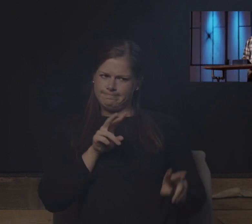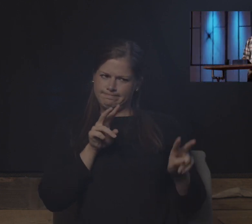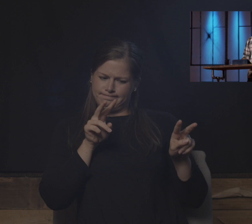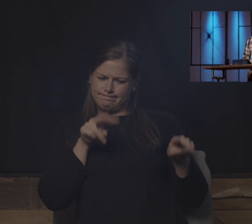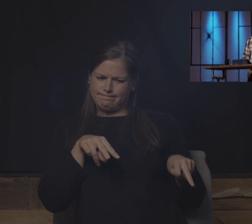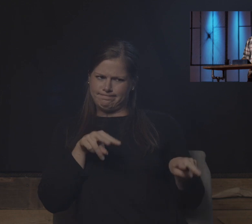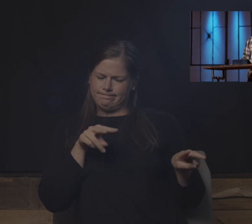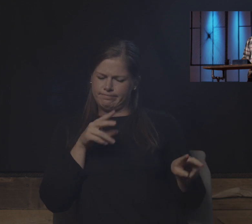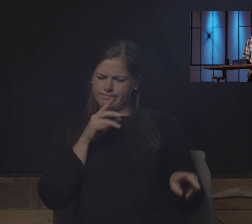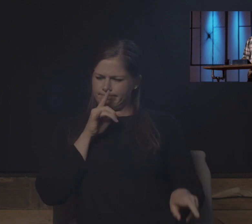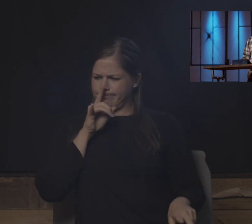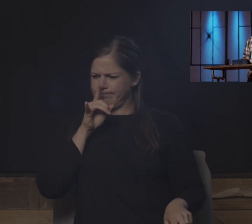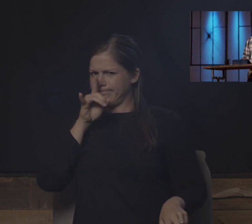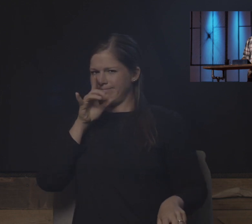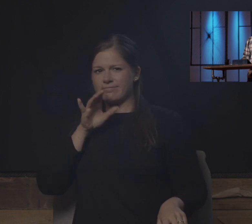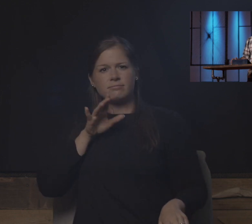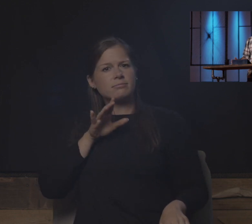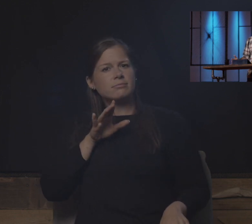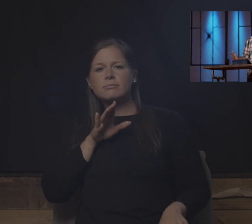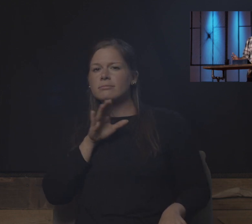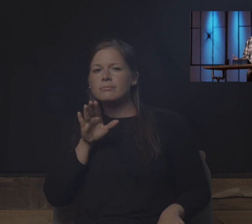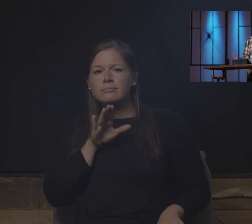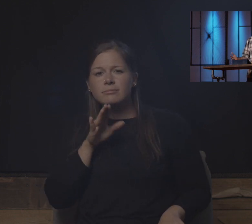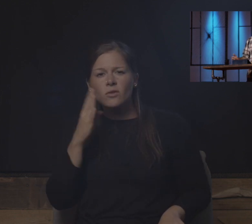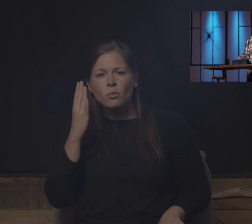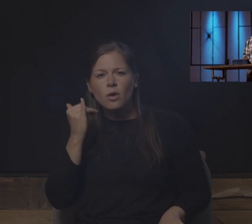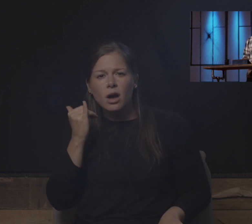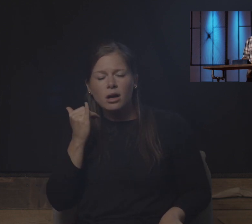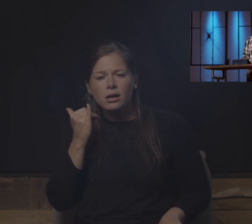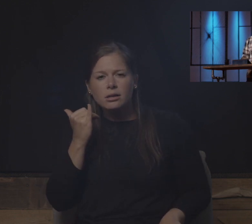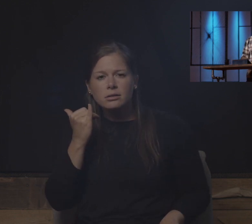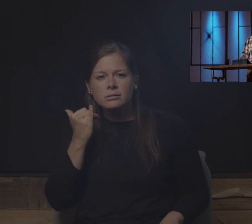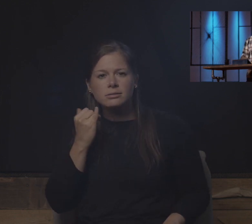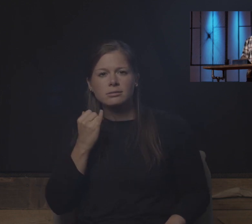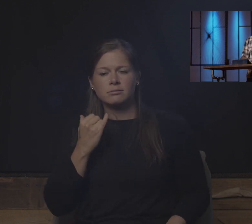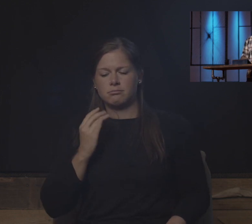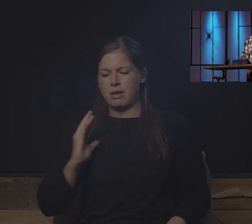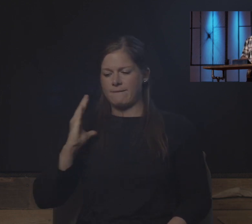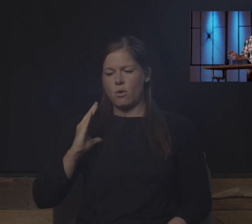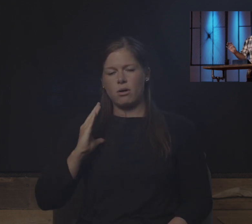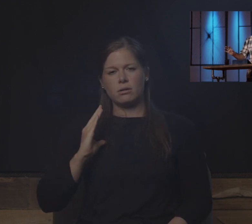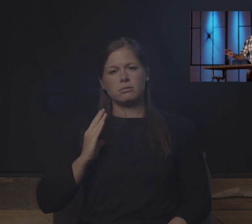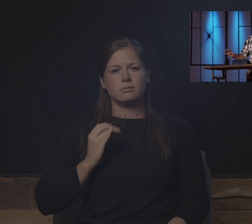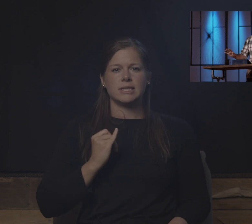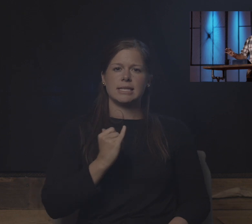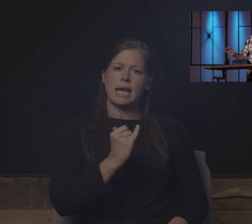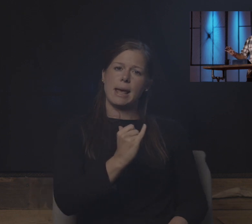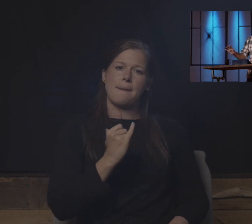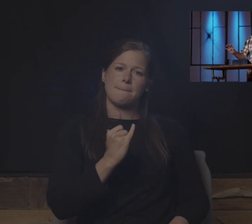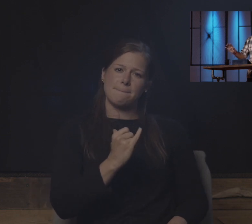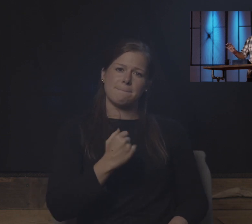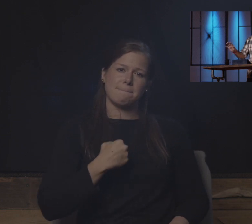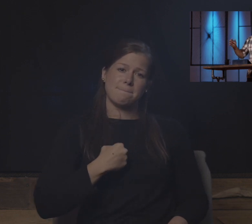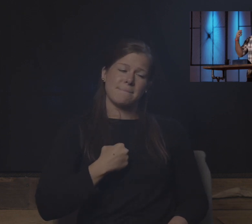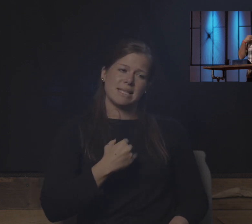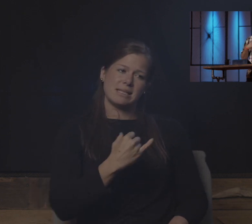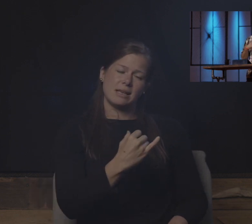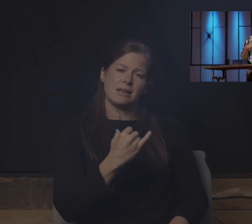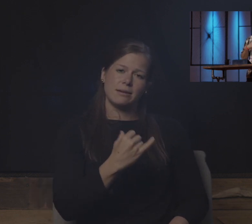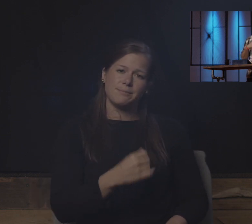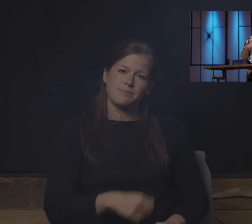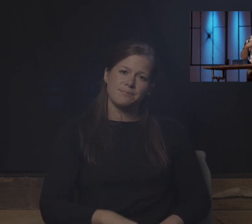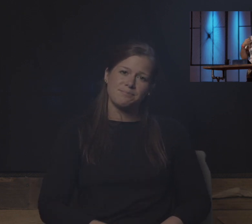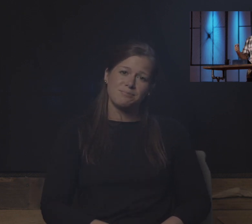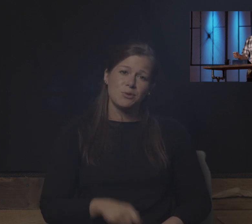are. We should never hate our mission field. We should see them as